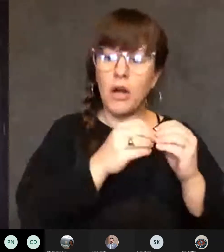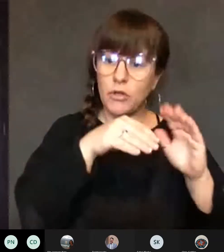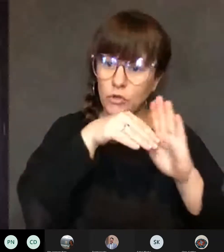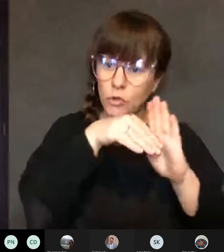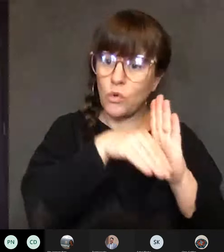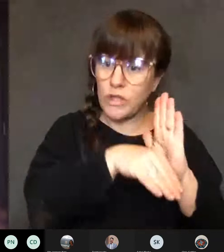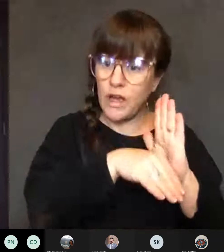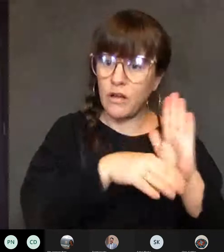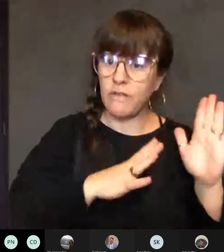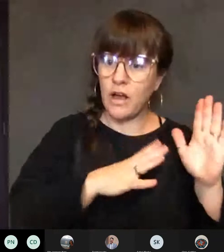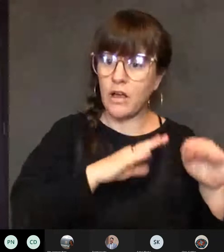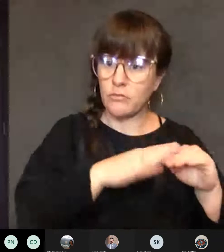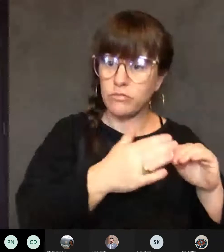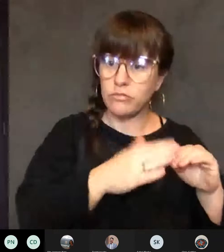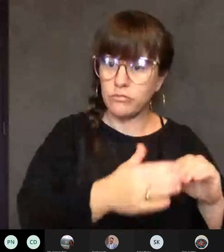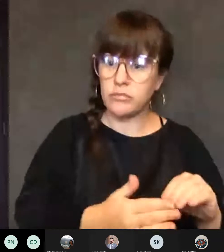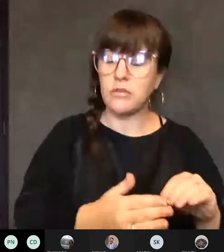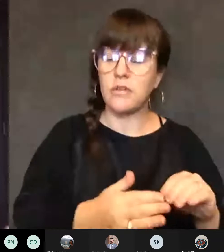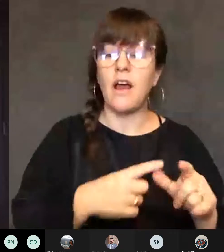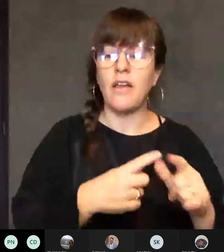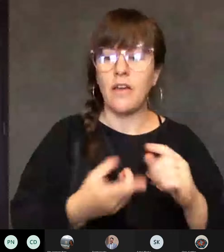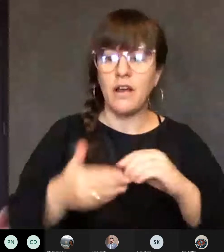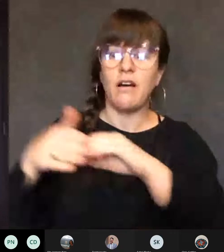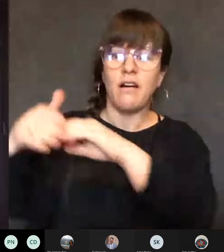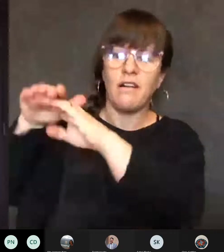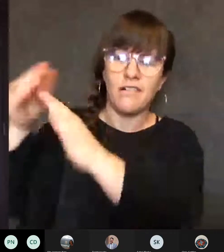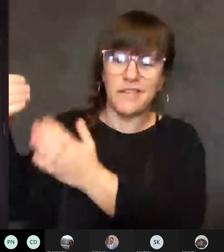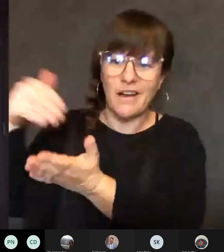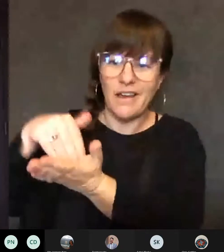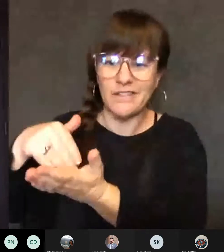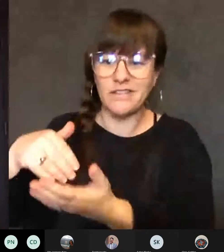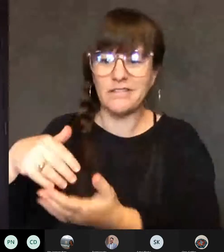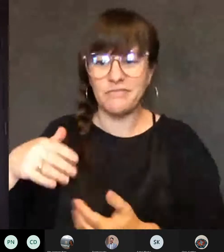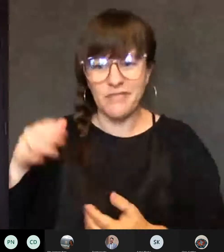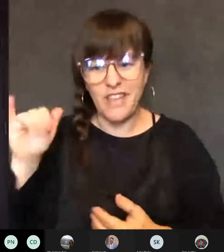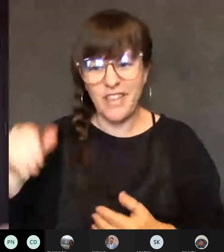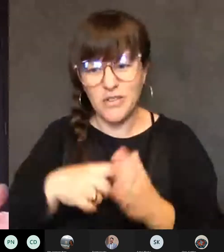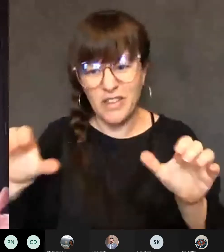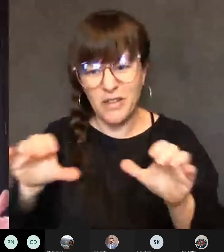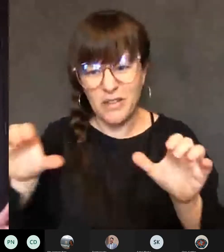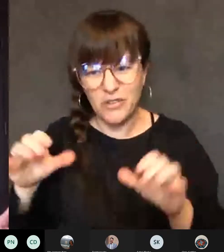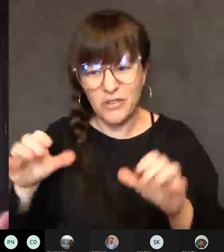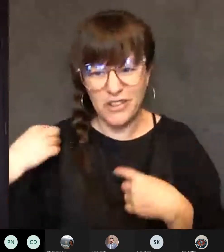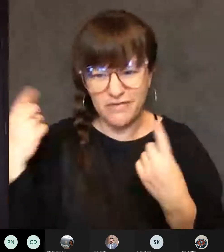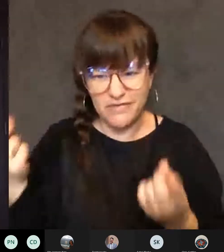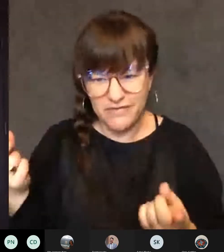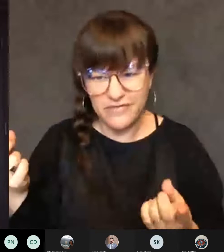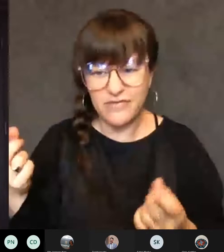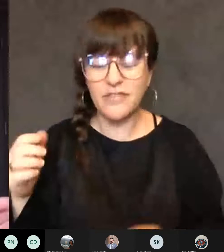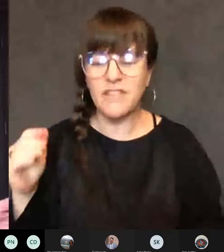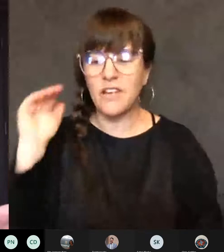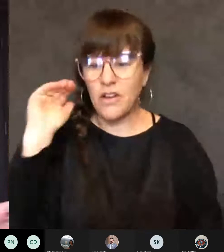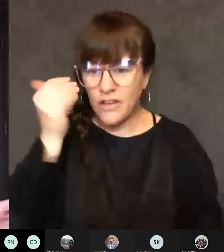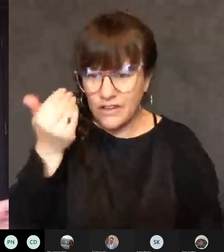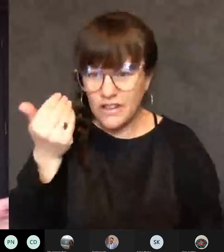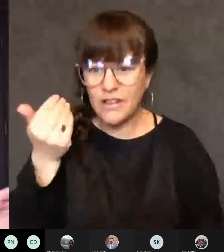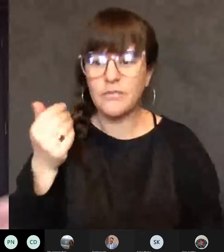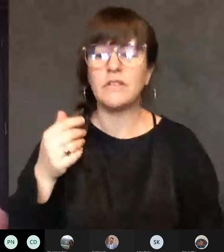now, but then they're going to turn around and go back up, because that's what they keep doing. And it seems like until we